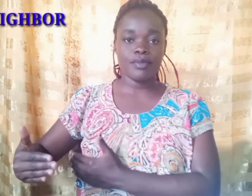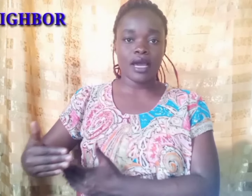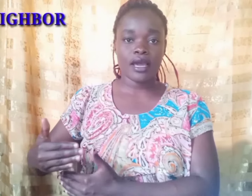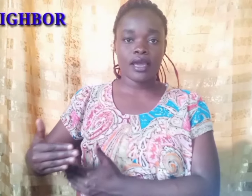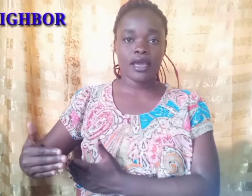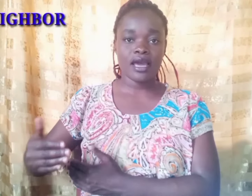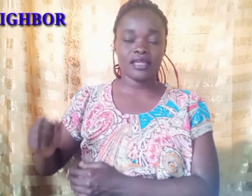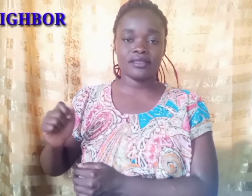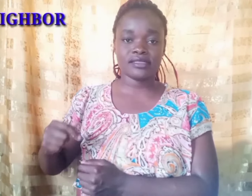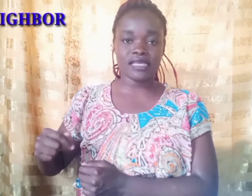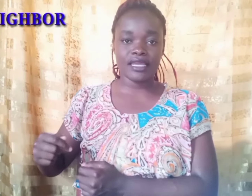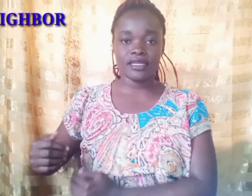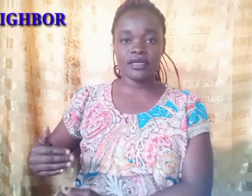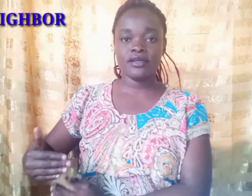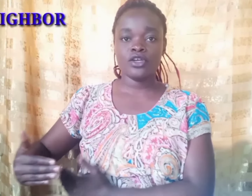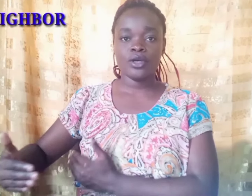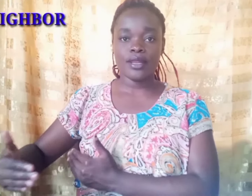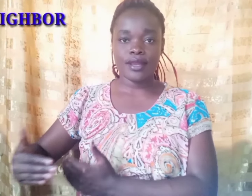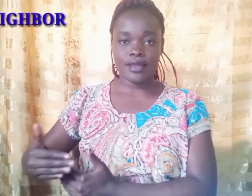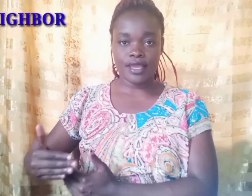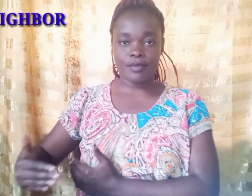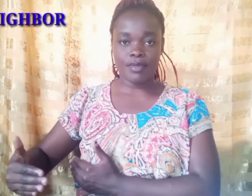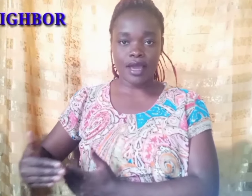Neighbor. At the side,